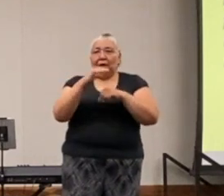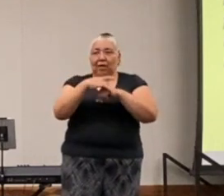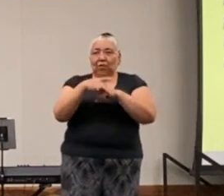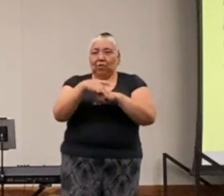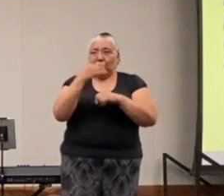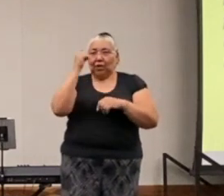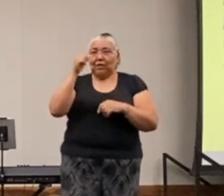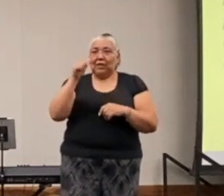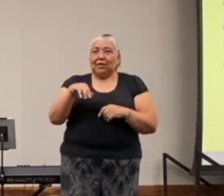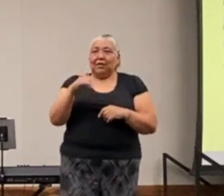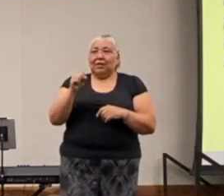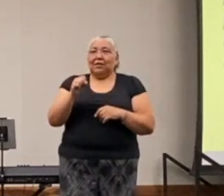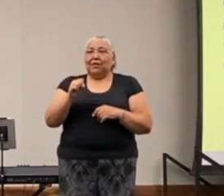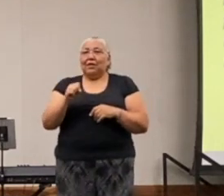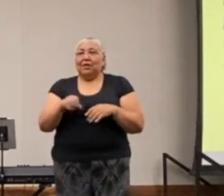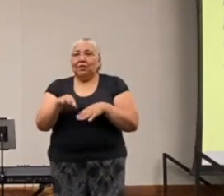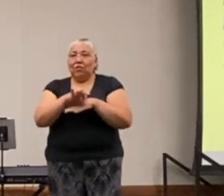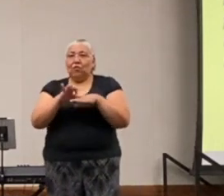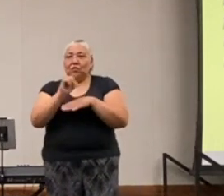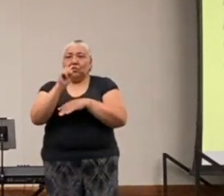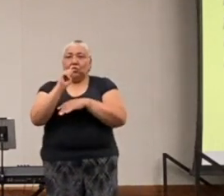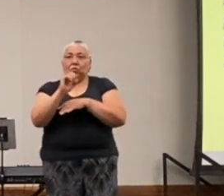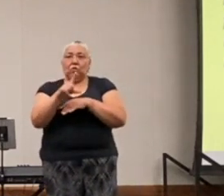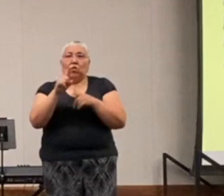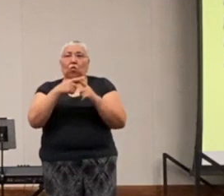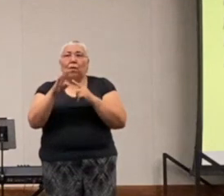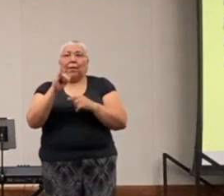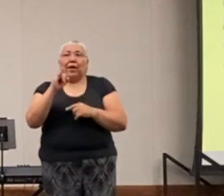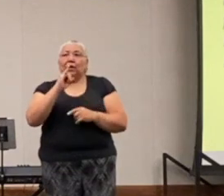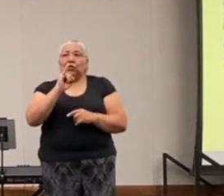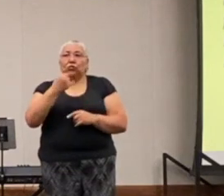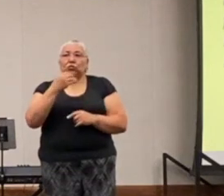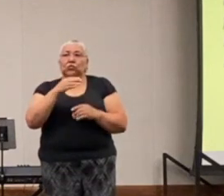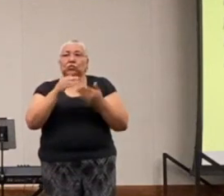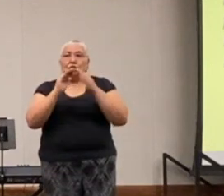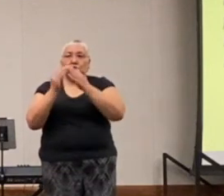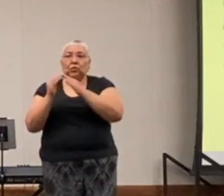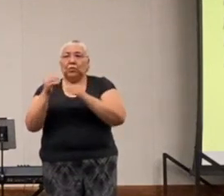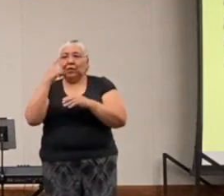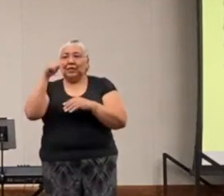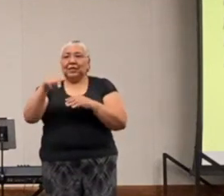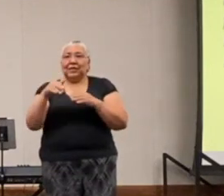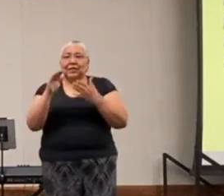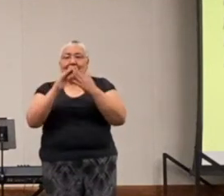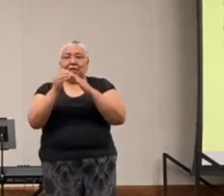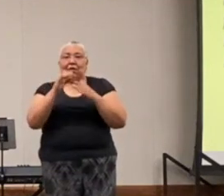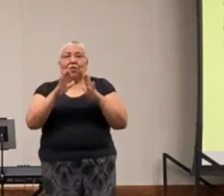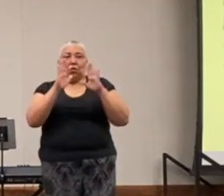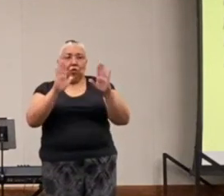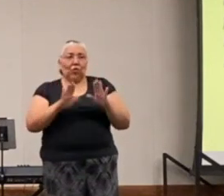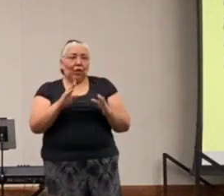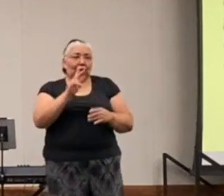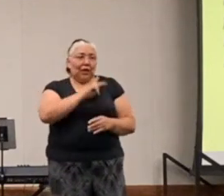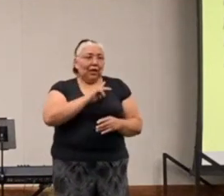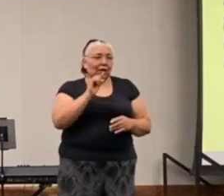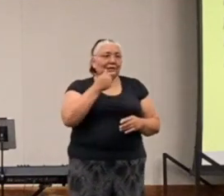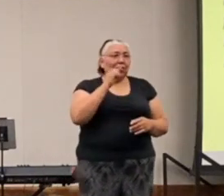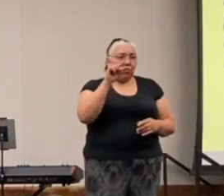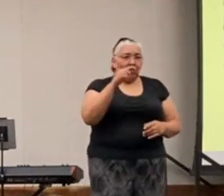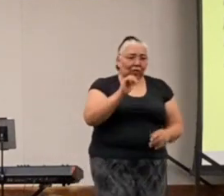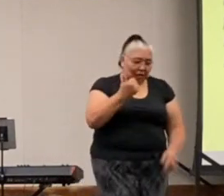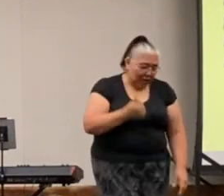because it is his footstool, or by Jerusalem, because it is the city of the great king. Say, there's only 10.